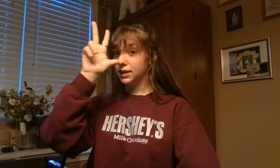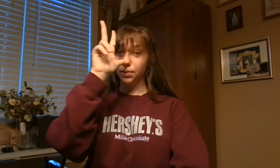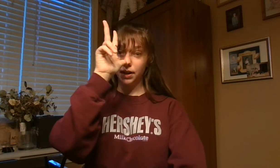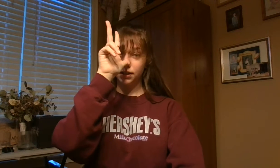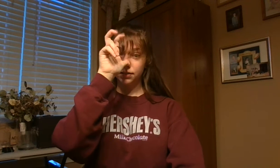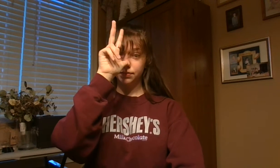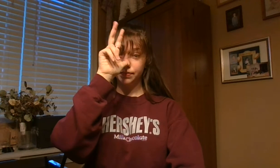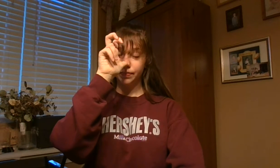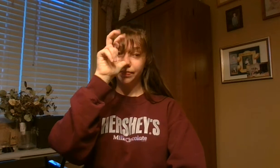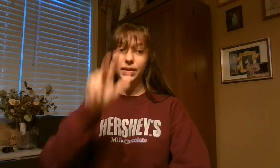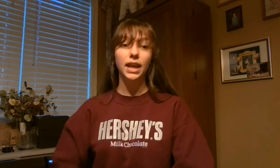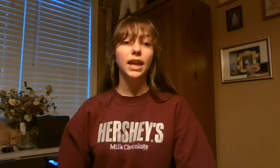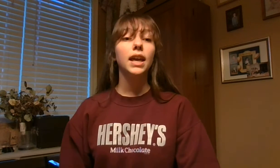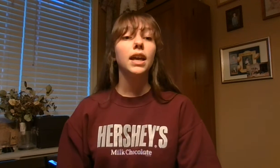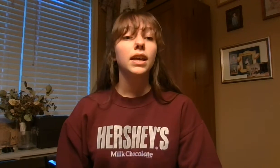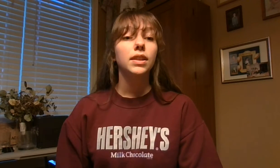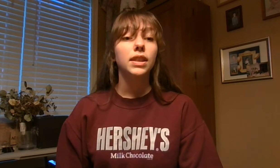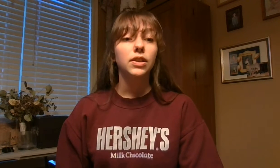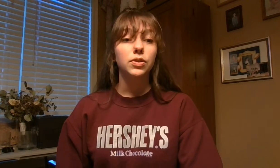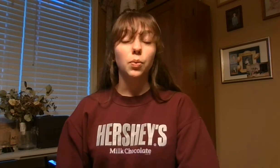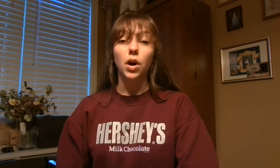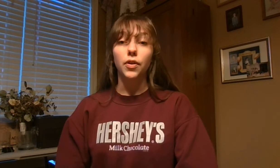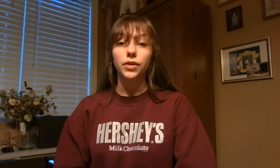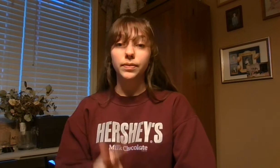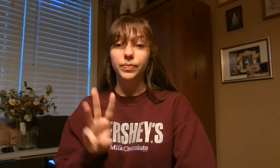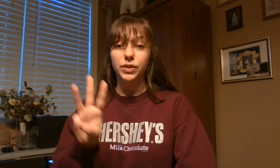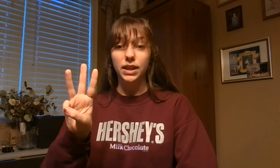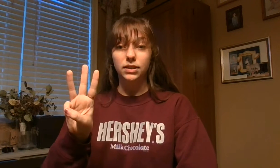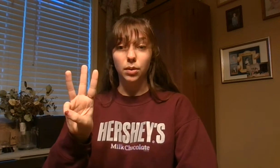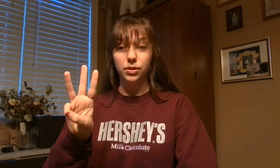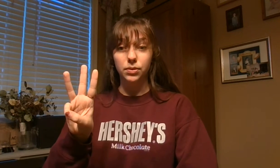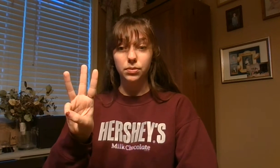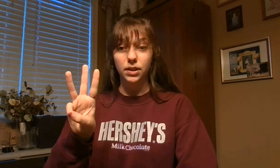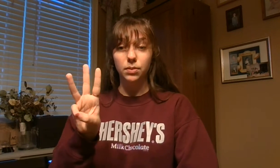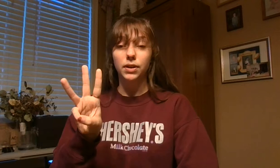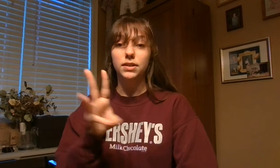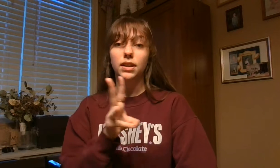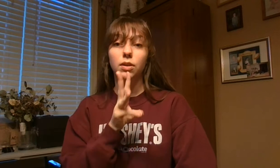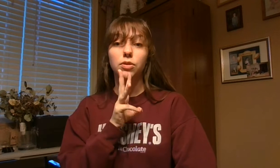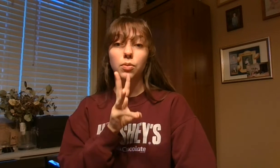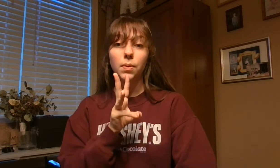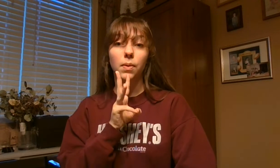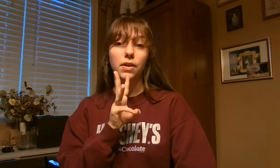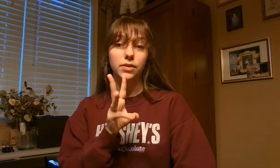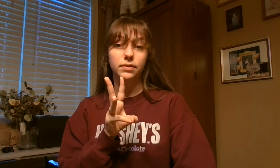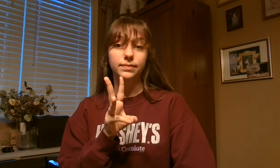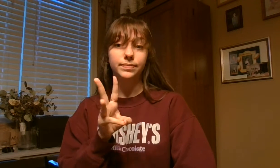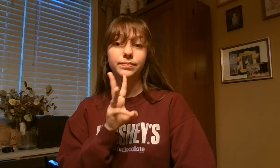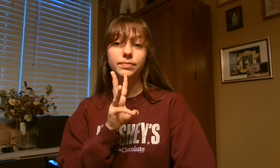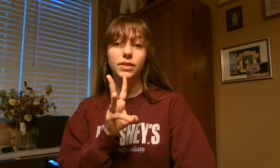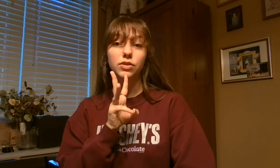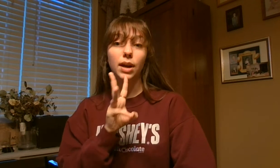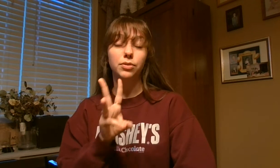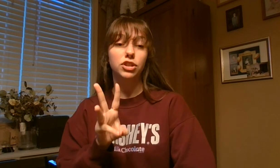a bug. Then there's water. Take a W in American Sign Language, water, and tap your